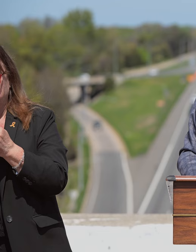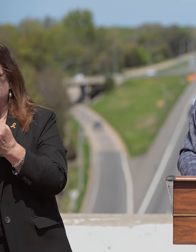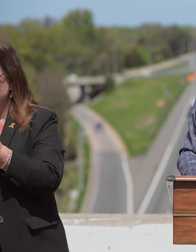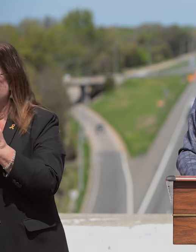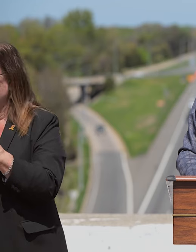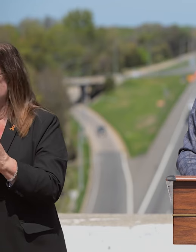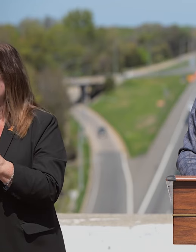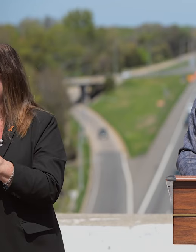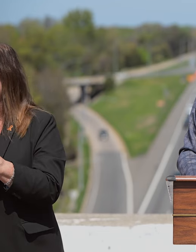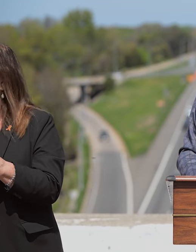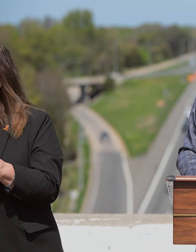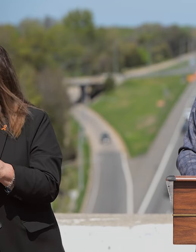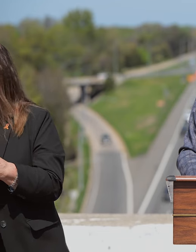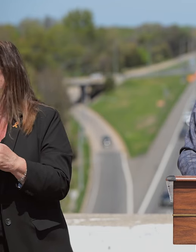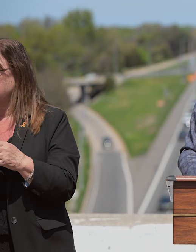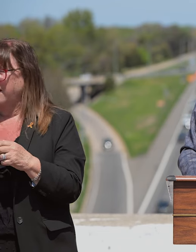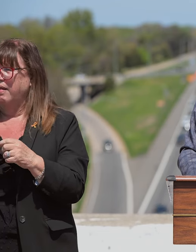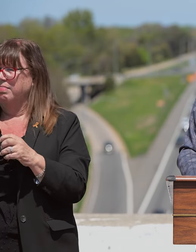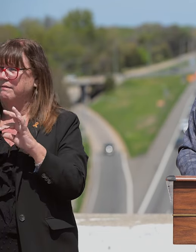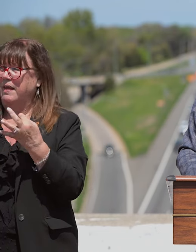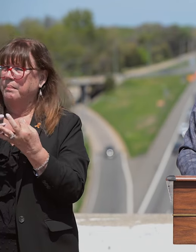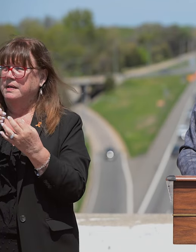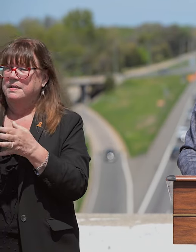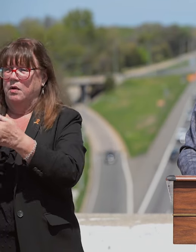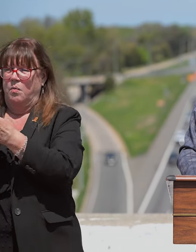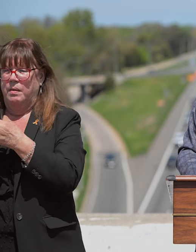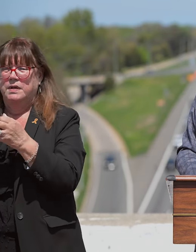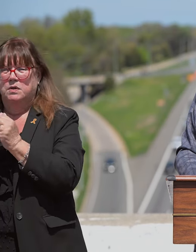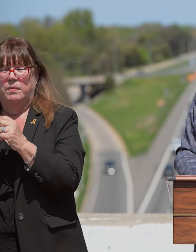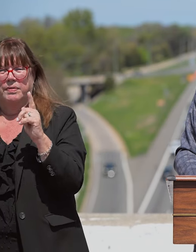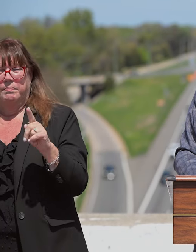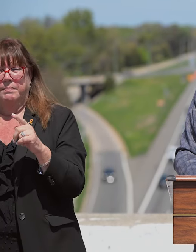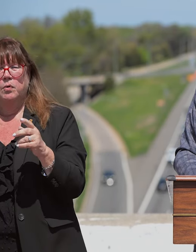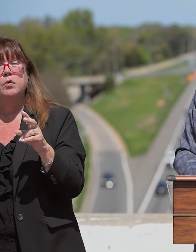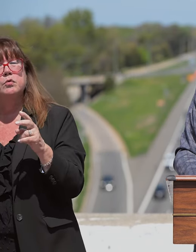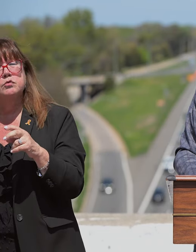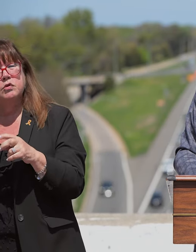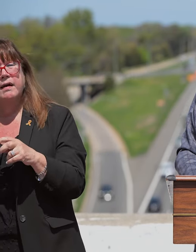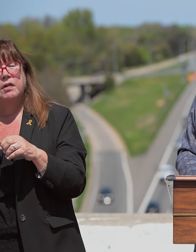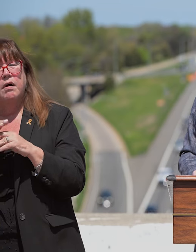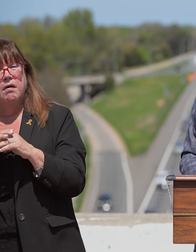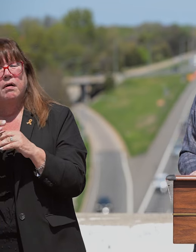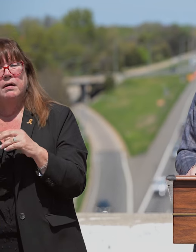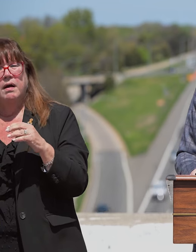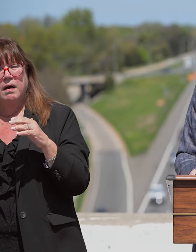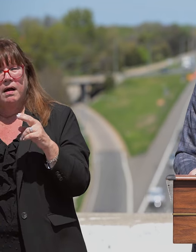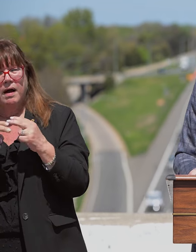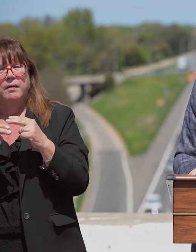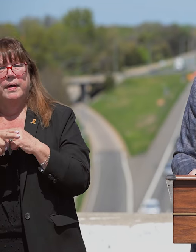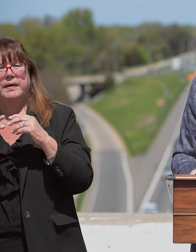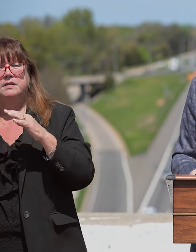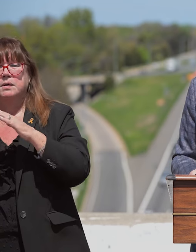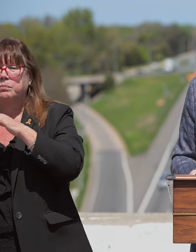and the resilience of the affected families and the cooperation of those who travel our highways, tunnels, and bridges, we can create that